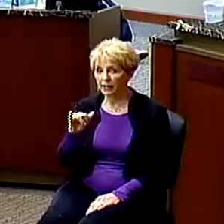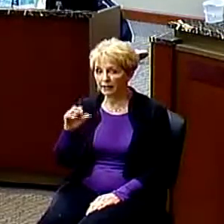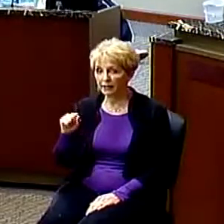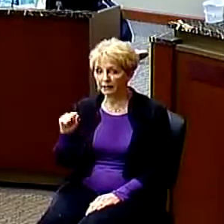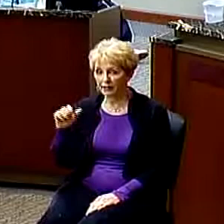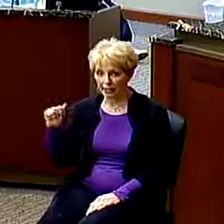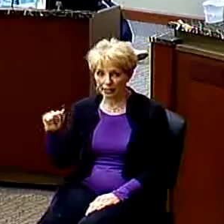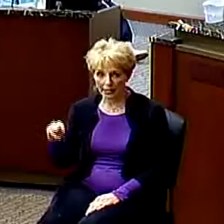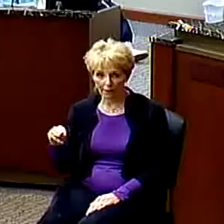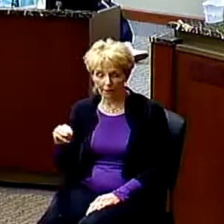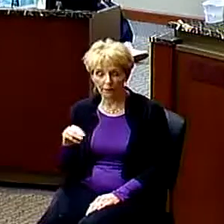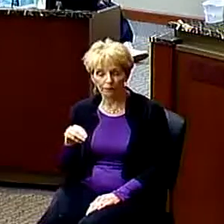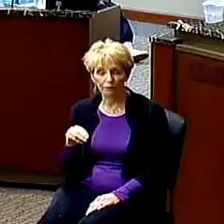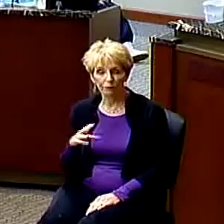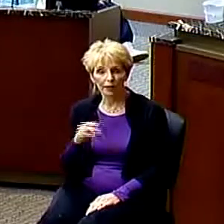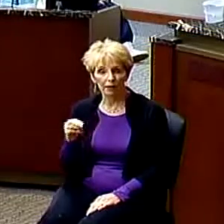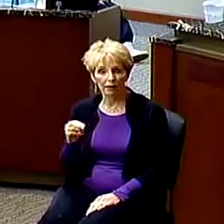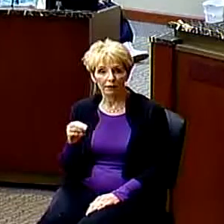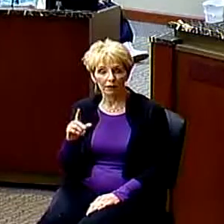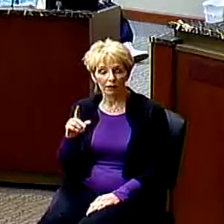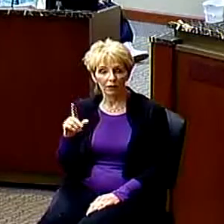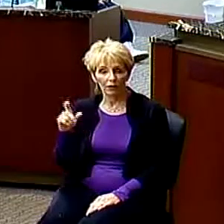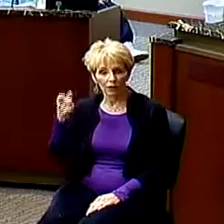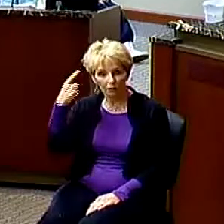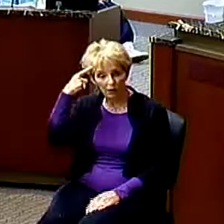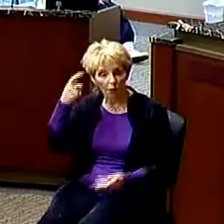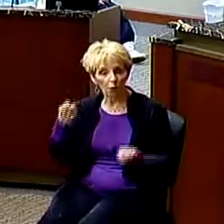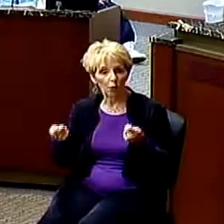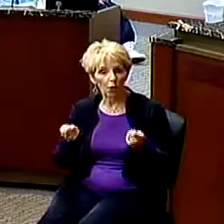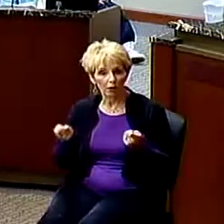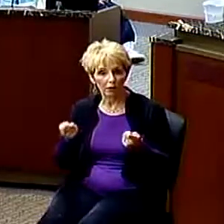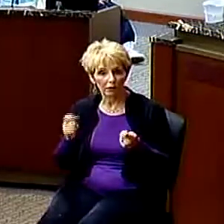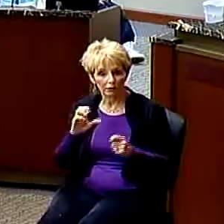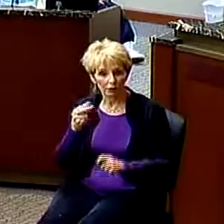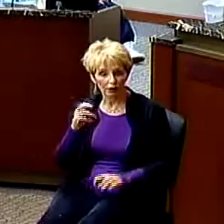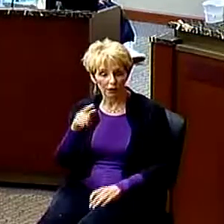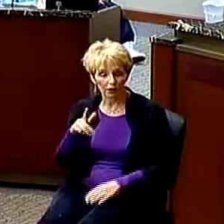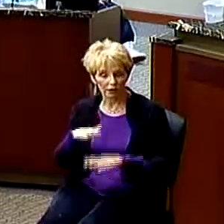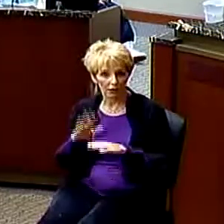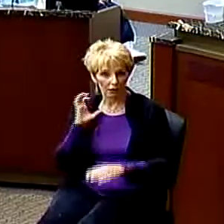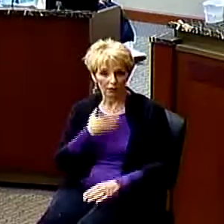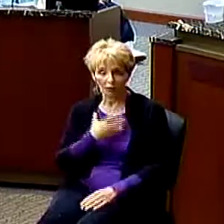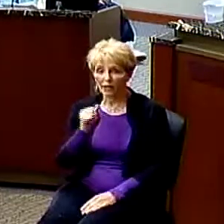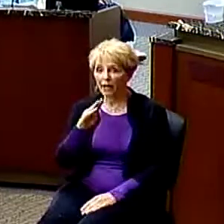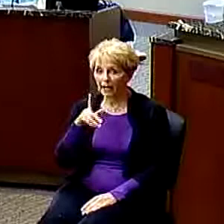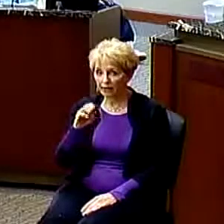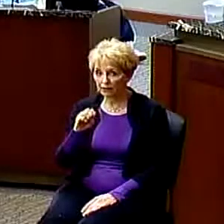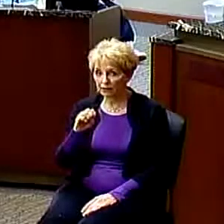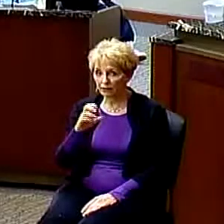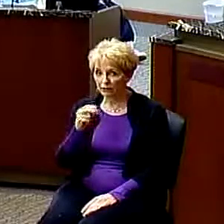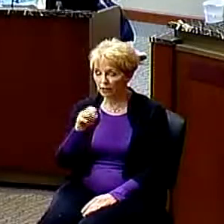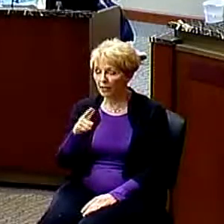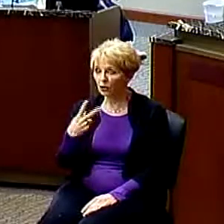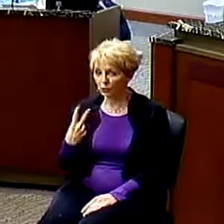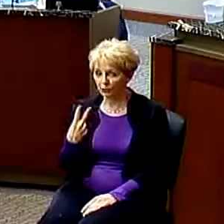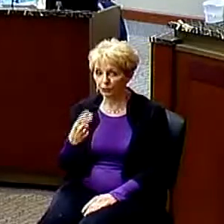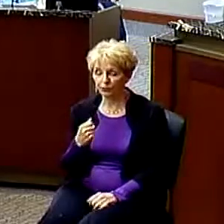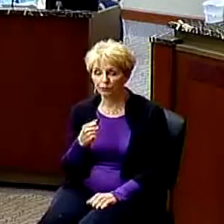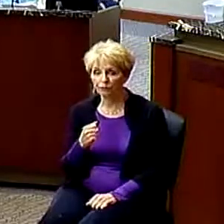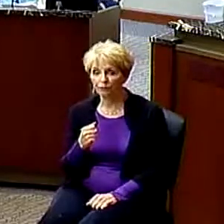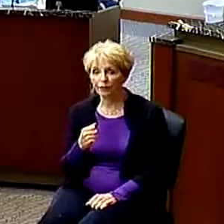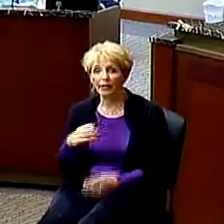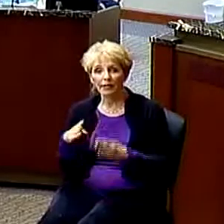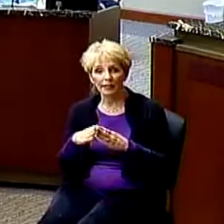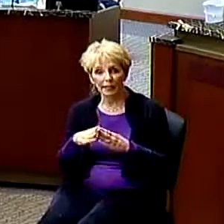WCIS AM, and a government-run channel on our cable system, Channel 2.